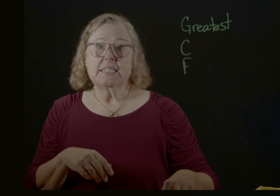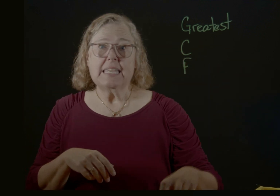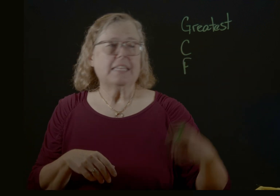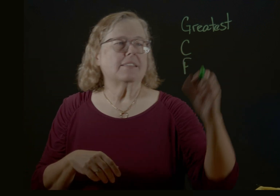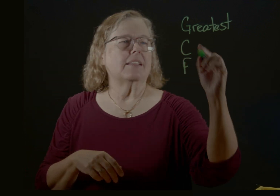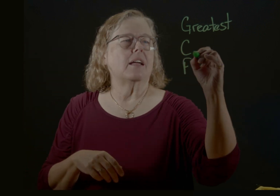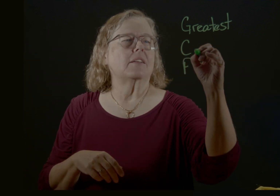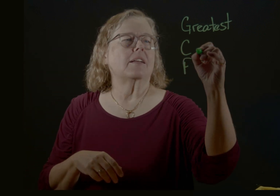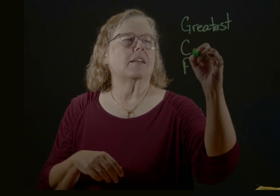C.